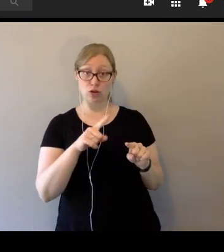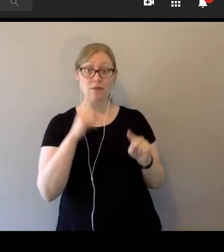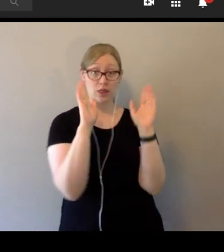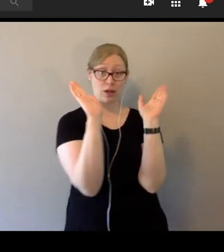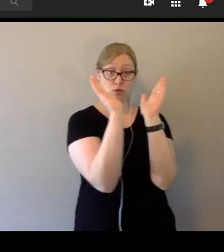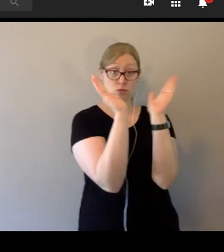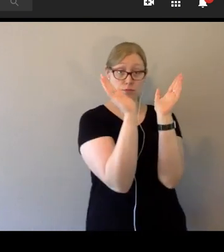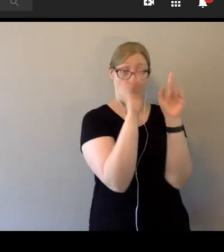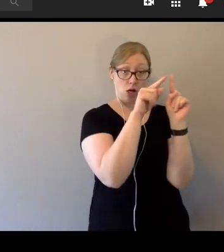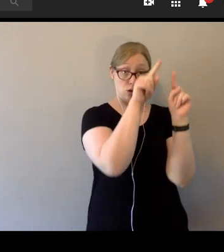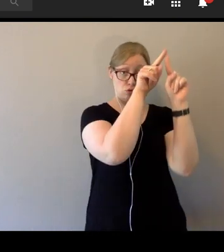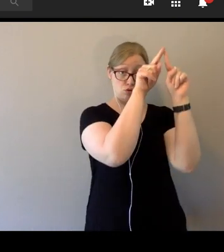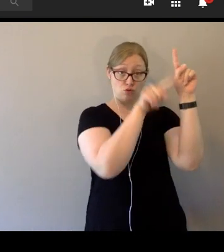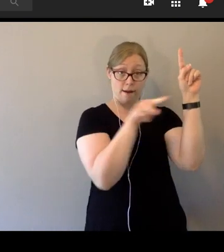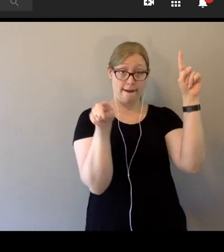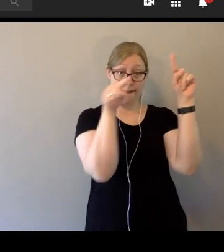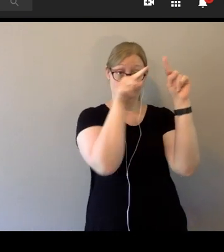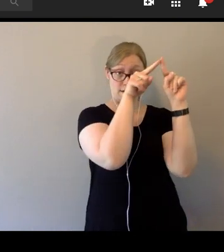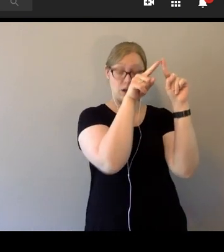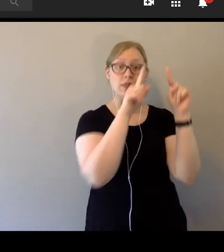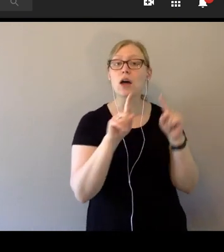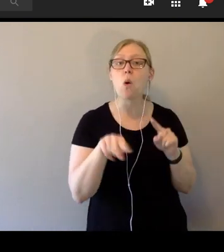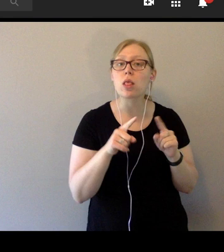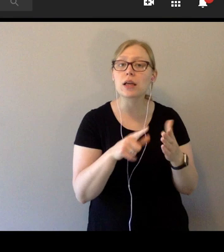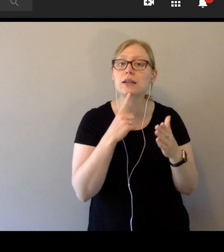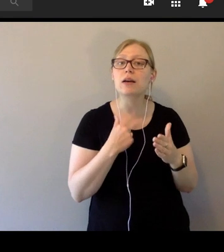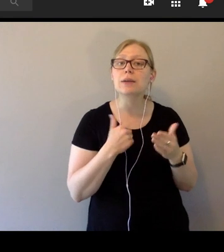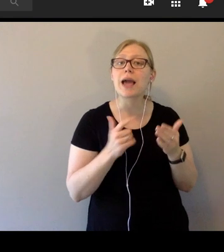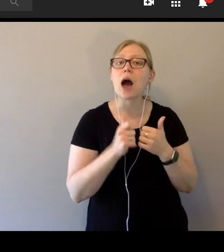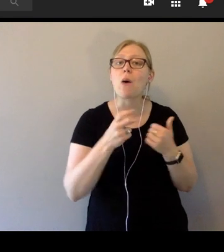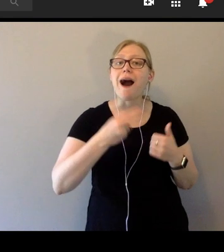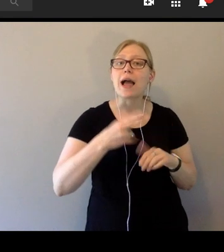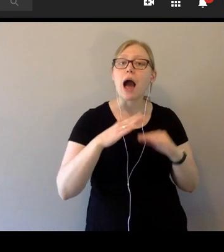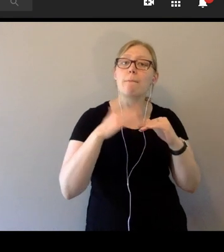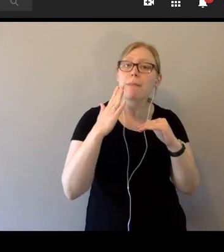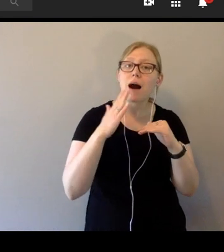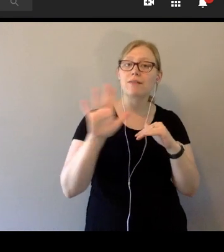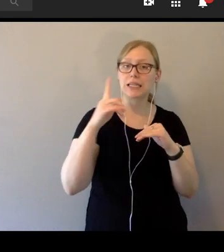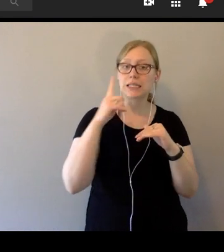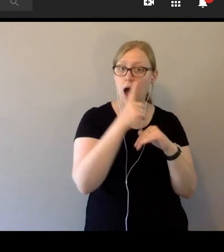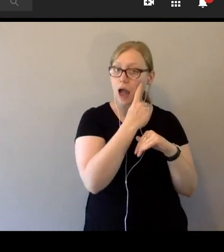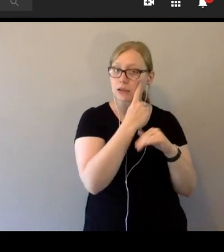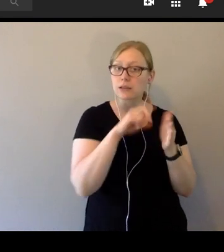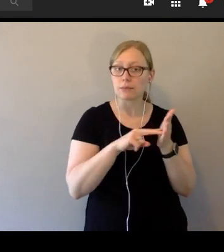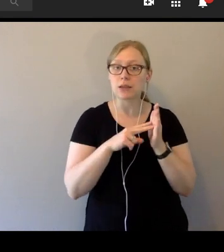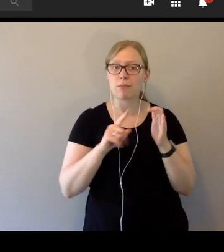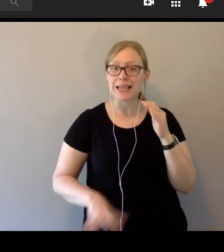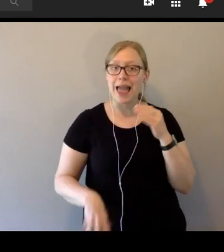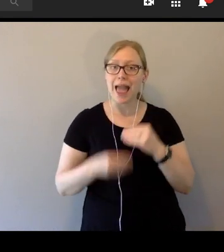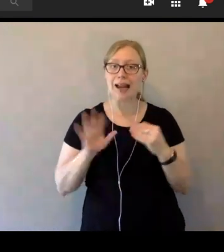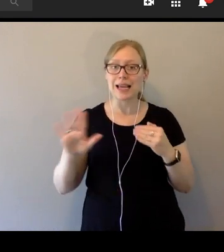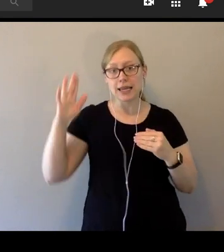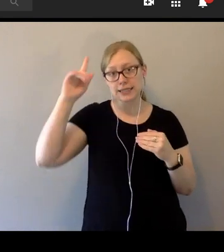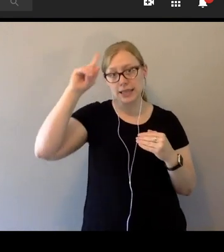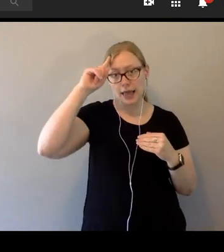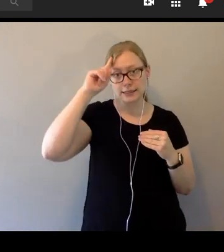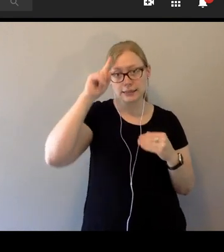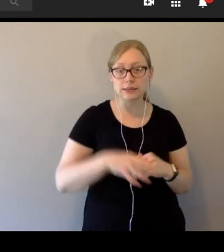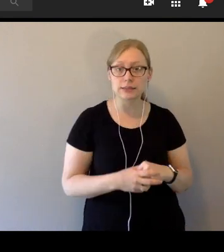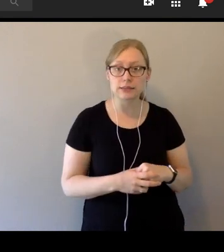owl above his eyes. And so we know that the adjacent side of this triangle is 15 feet because he's 15 feet from the